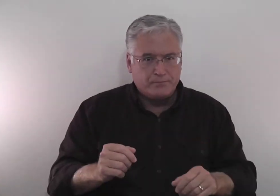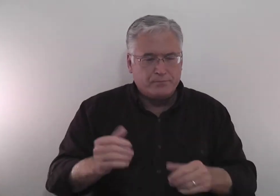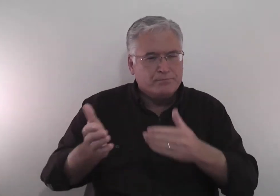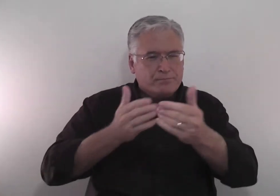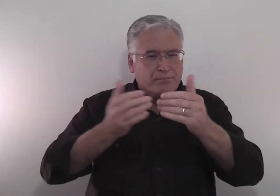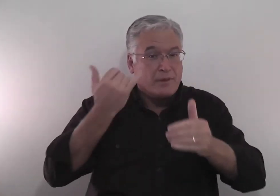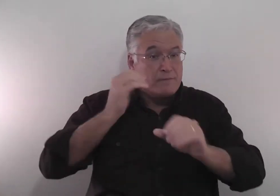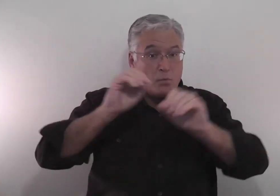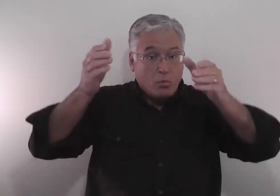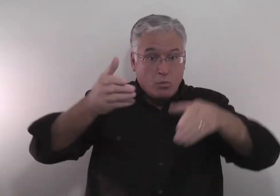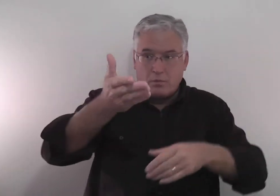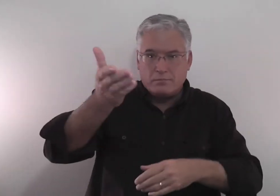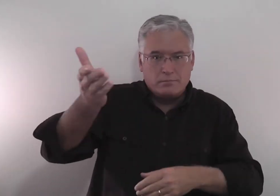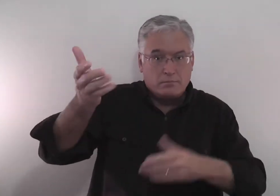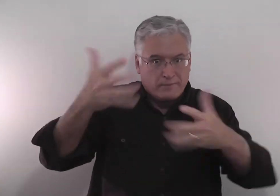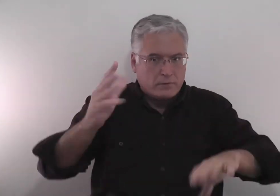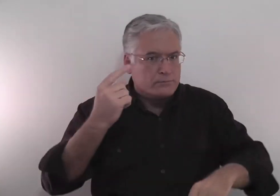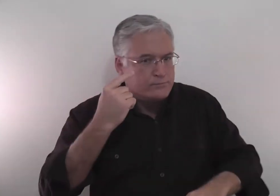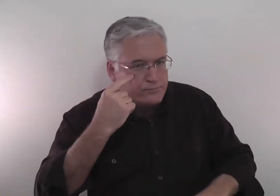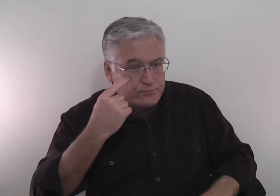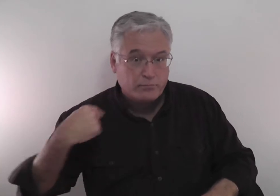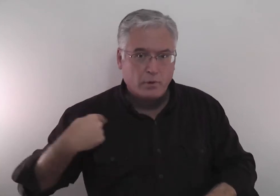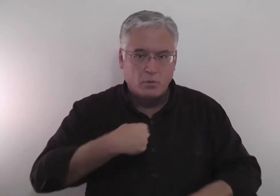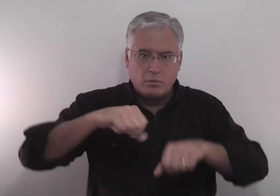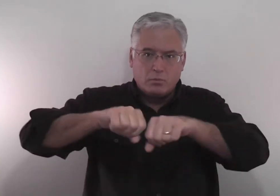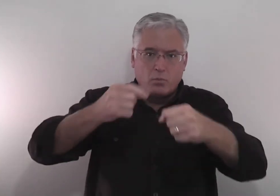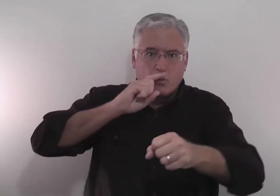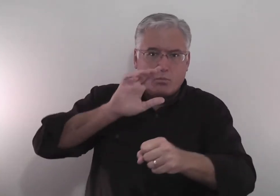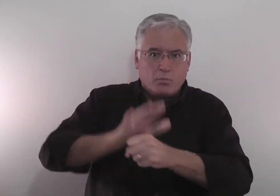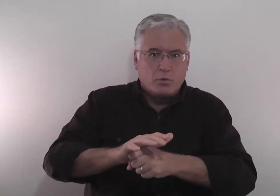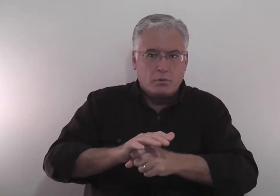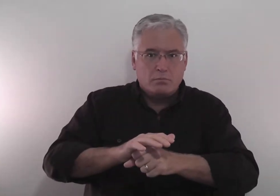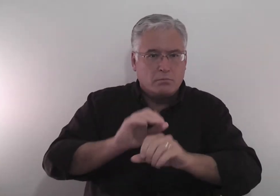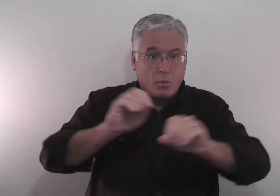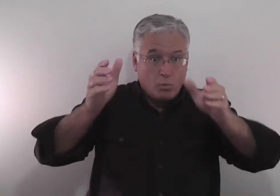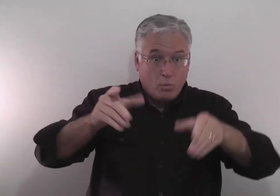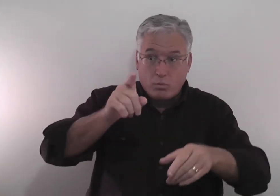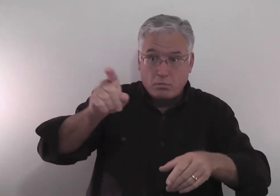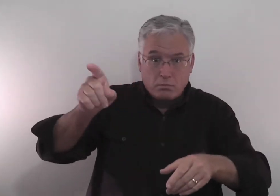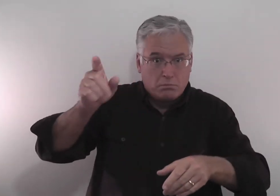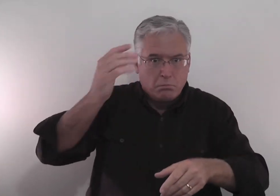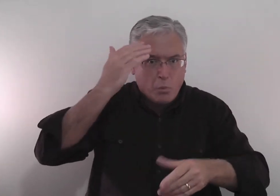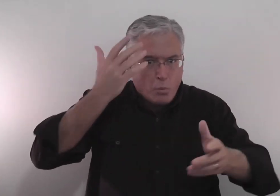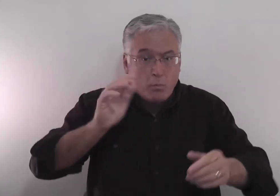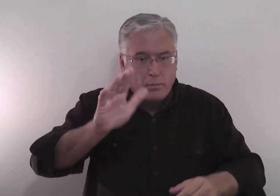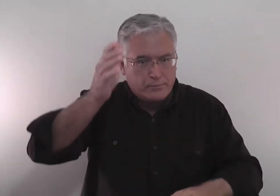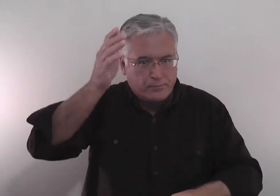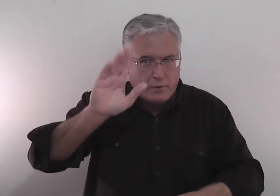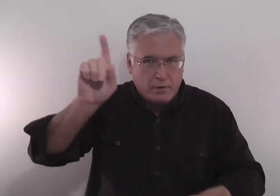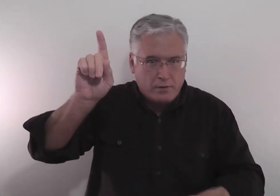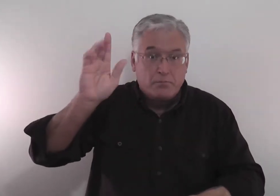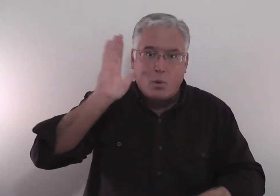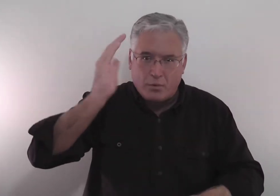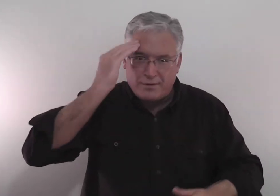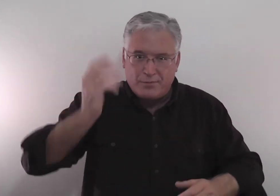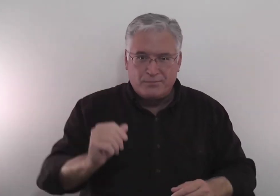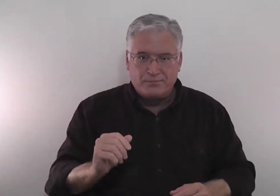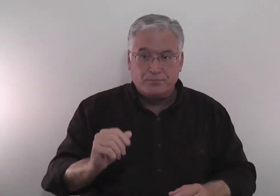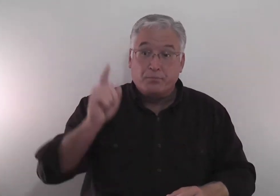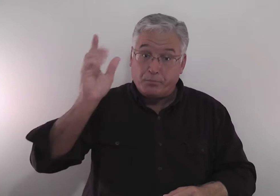promises. And, even though other people can't see that we're breaking our promises, God knows. God